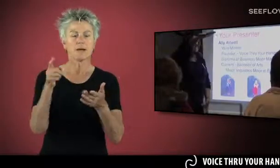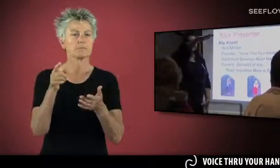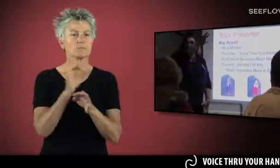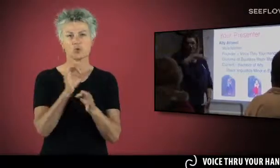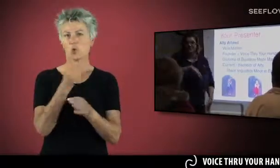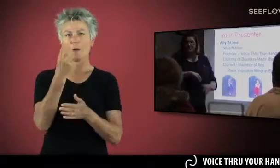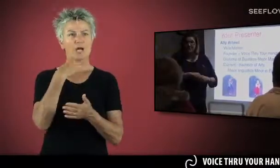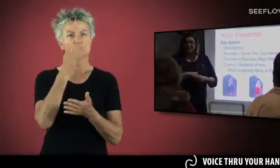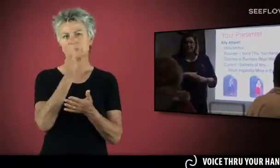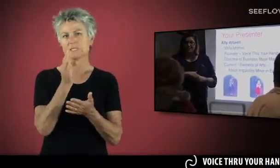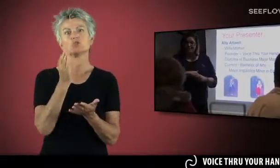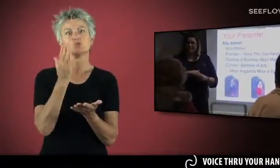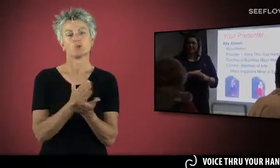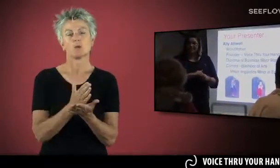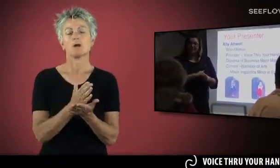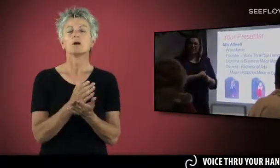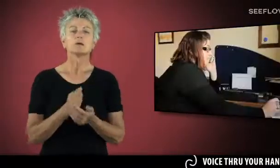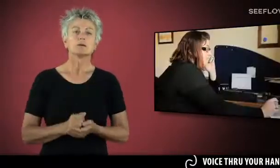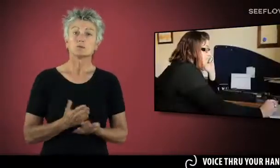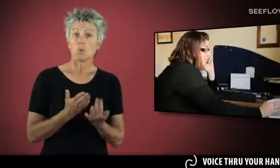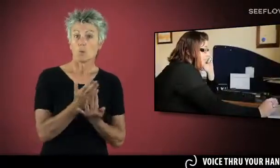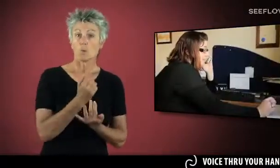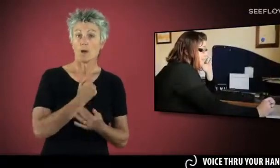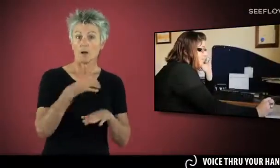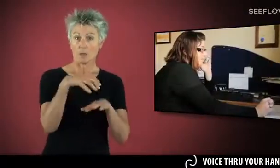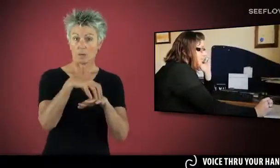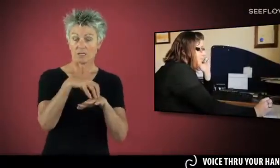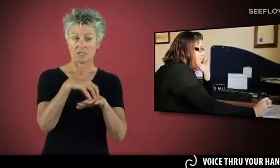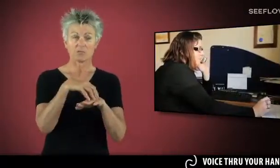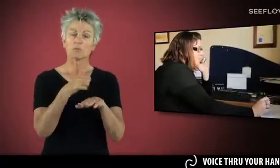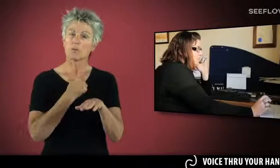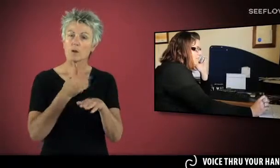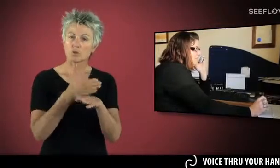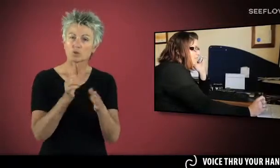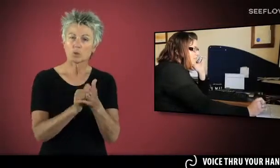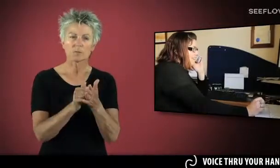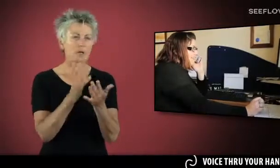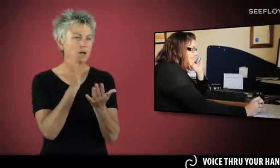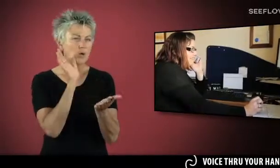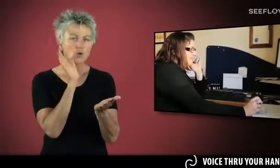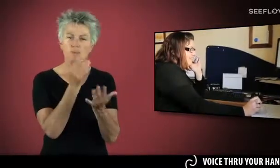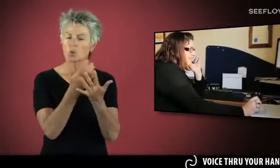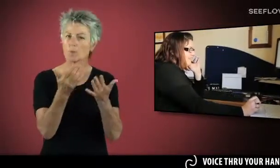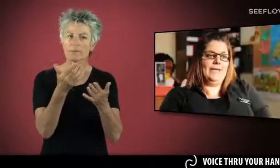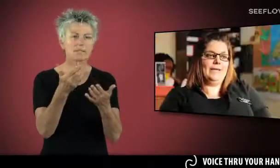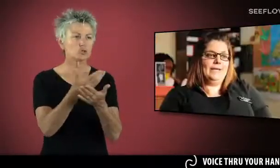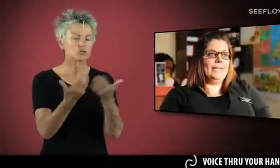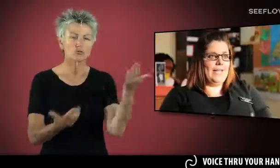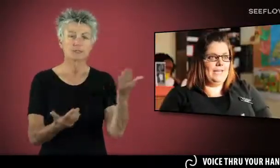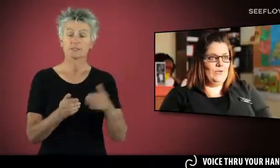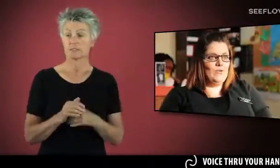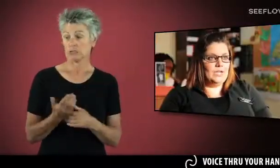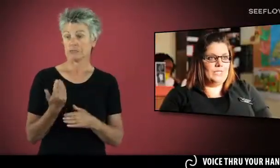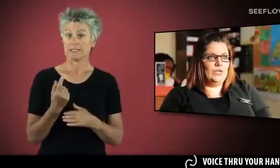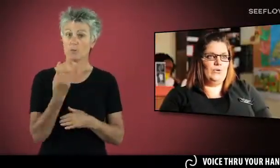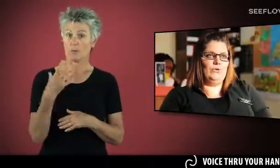And through my organisation and running workshops, I've had so many stories. I had an email recently from a